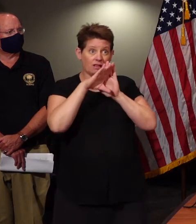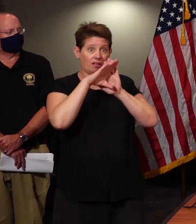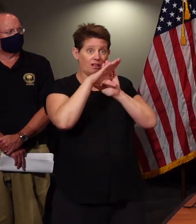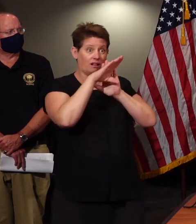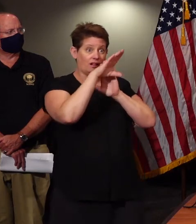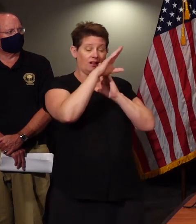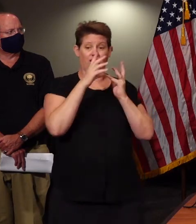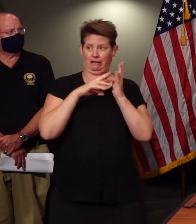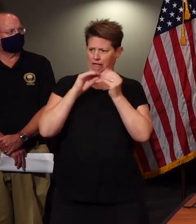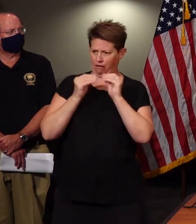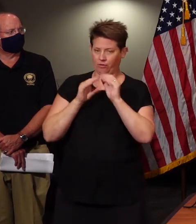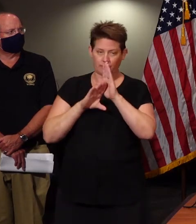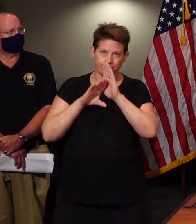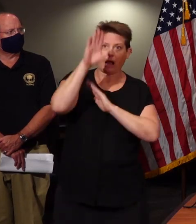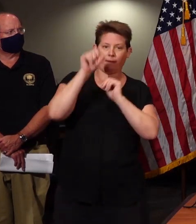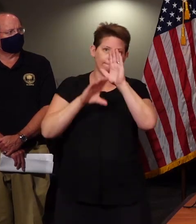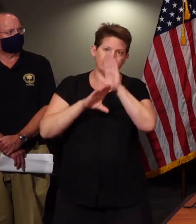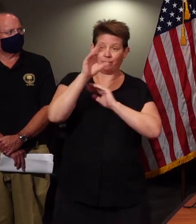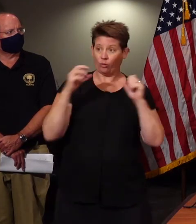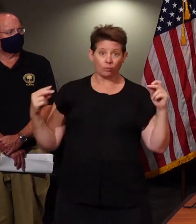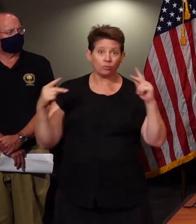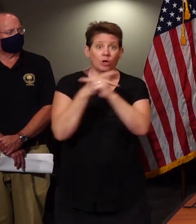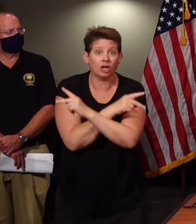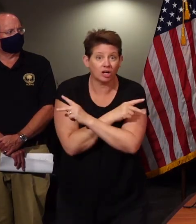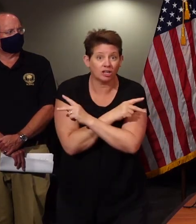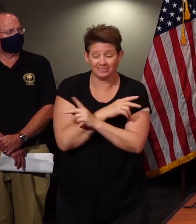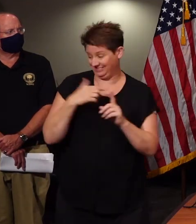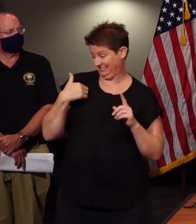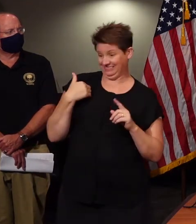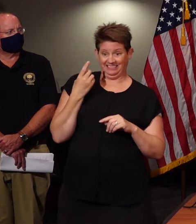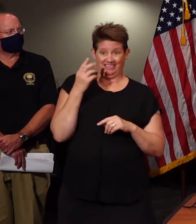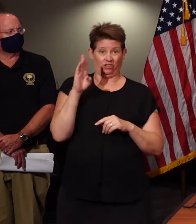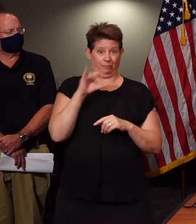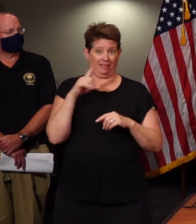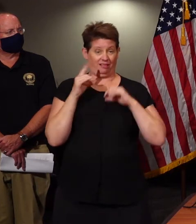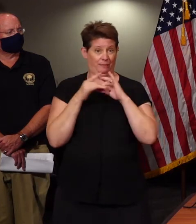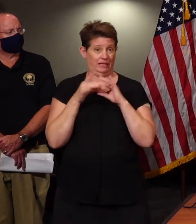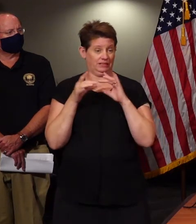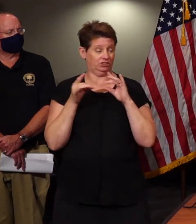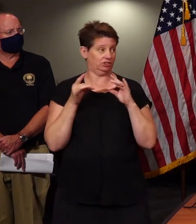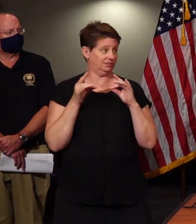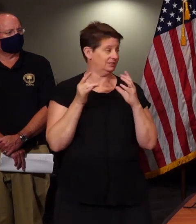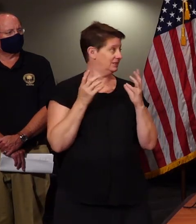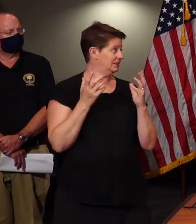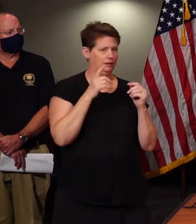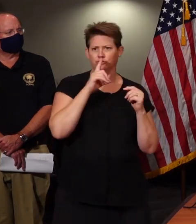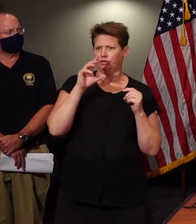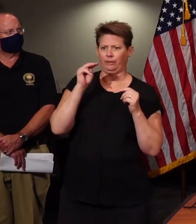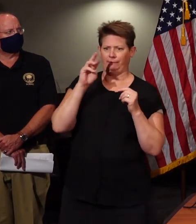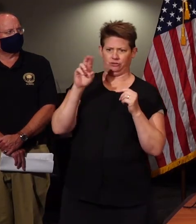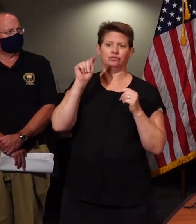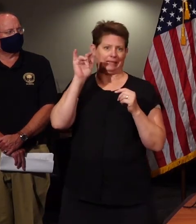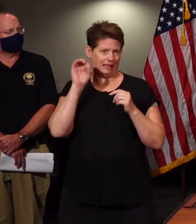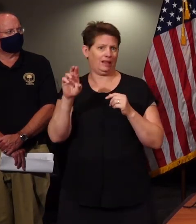keep spiking, if they get even worse, and as Dr. Bell said, I'm sure Mr. Taylor would